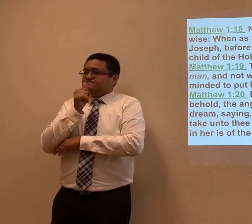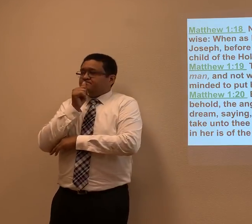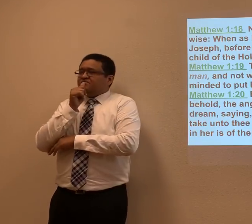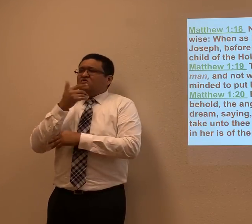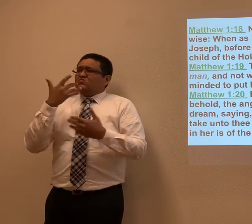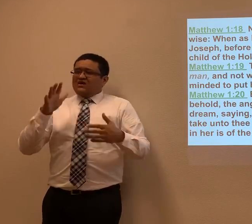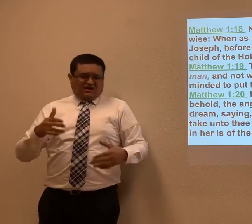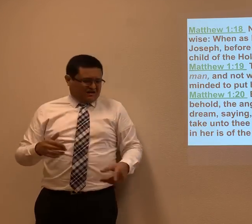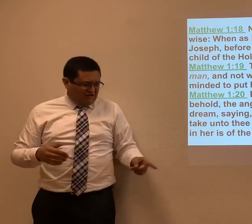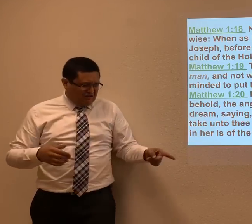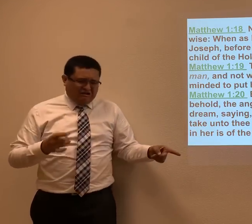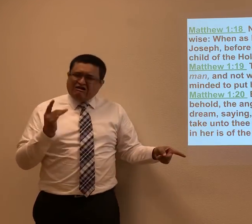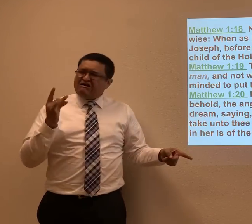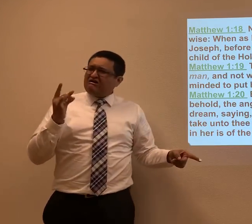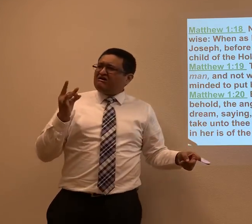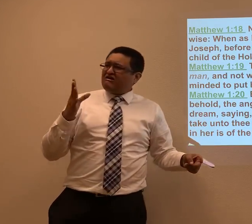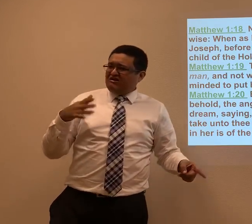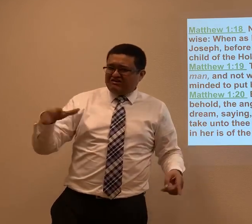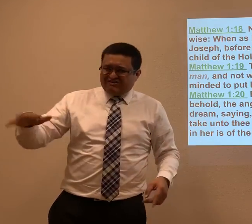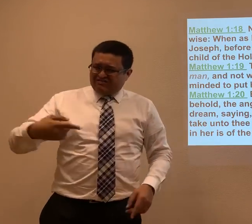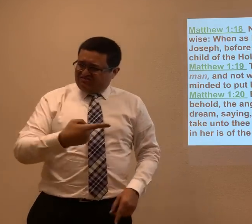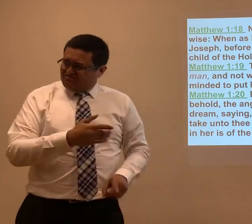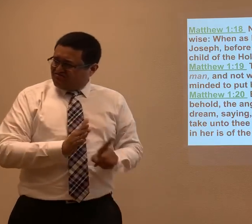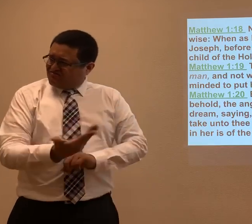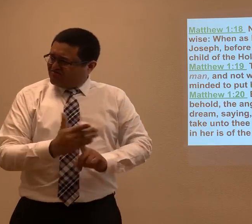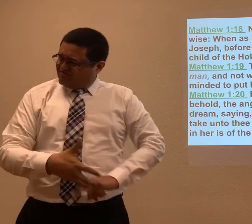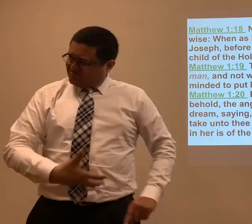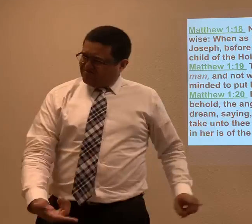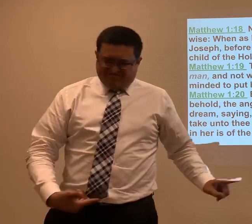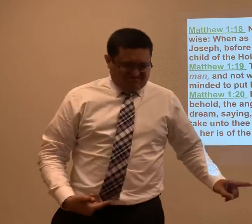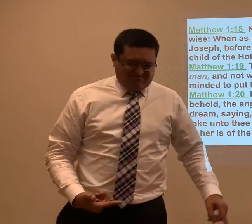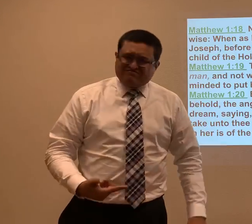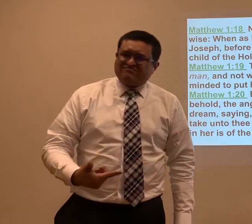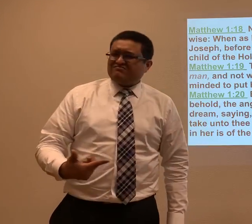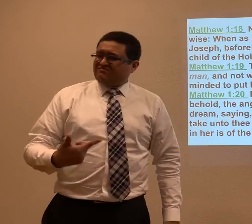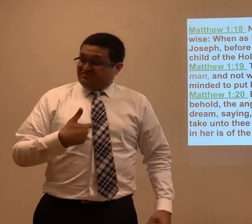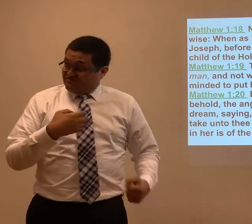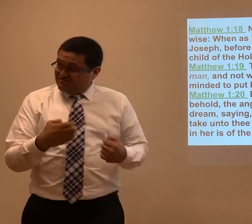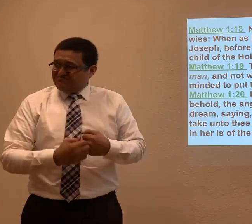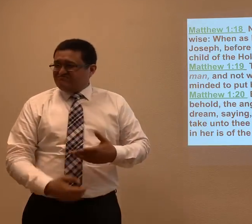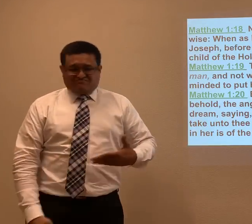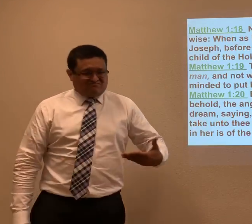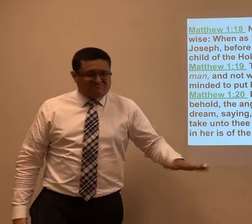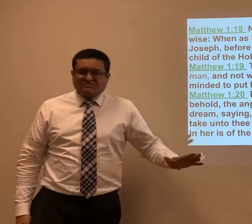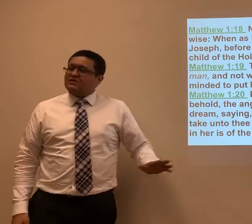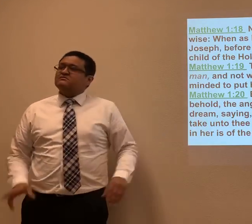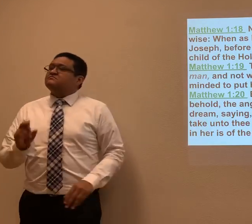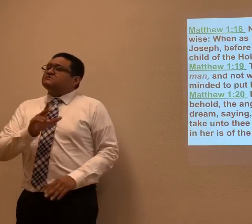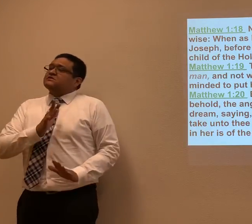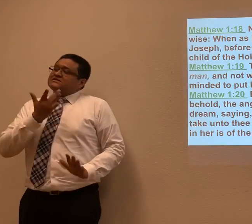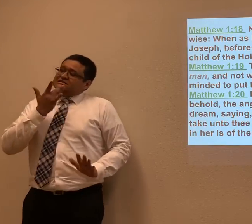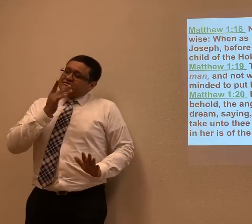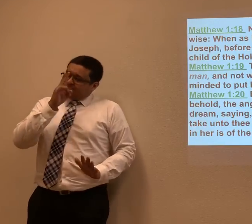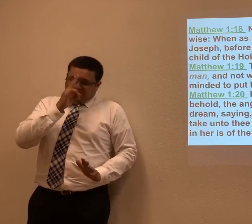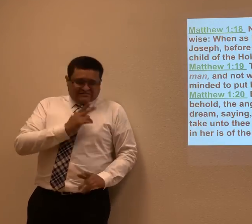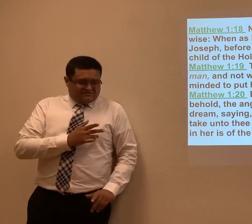He was minded. So, I mean, you know, some people have thought, oh, she's pregnant. She got pregnant before they got married or